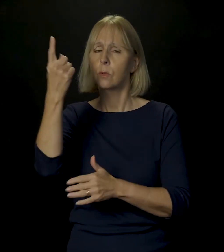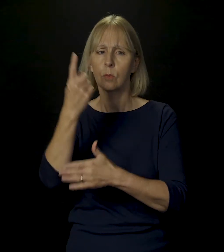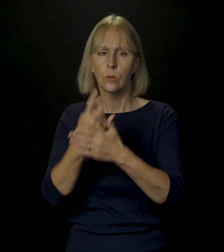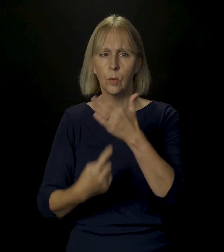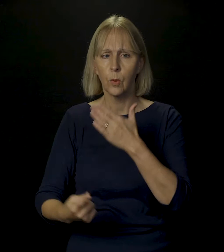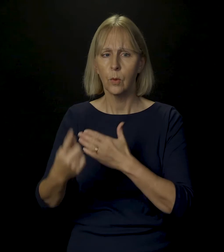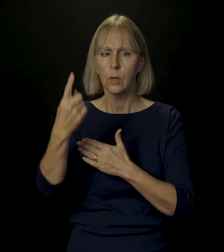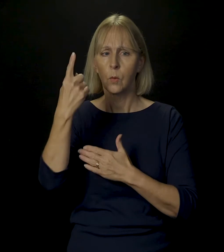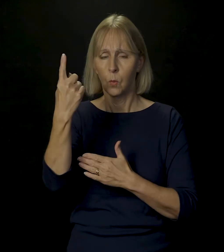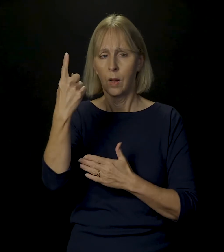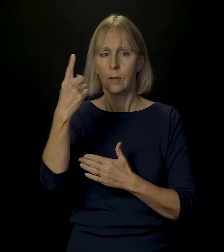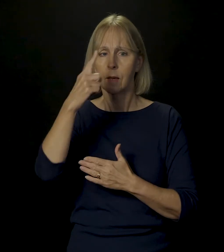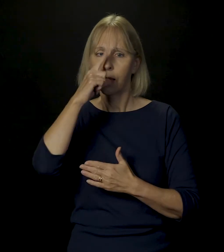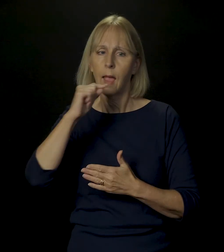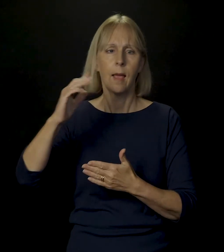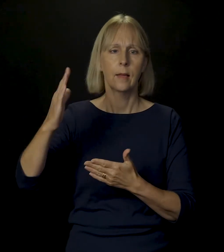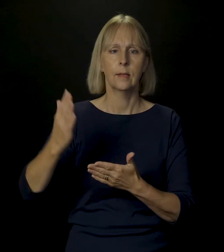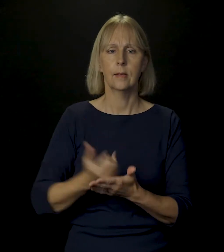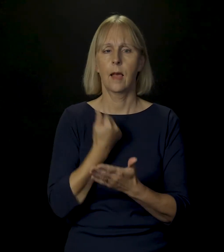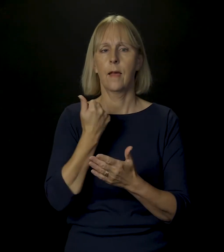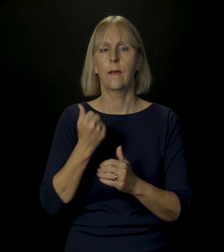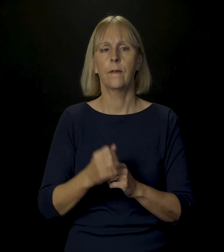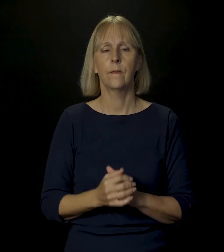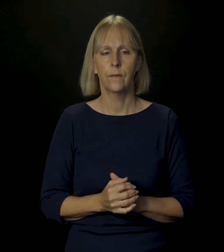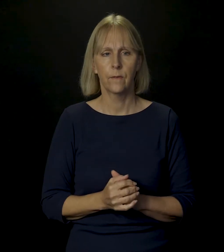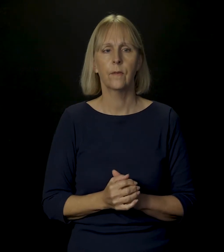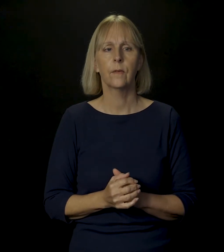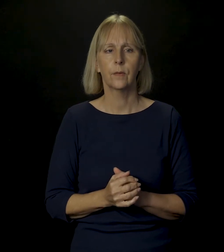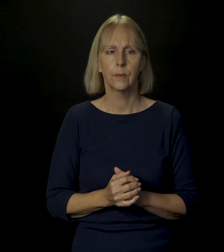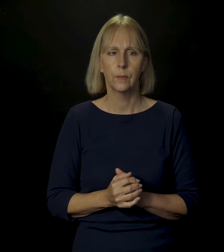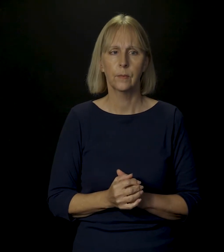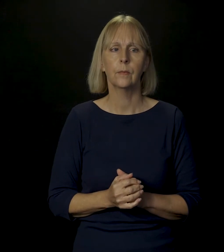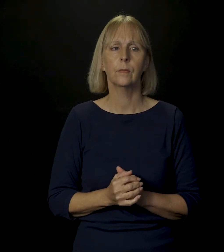Jesus The Only One Who Could Ever Save